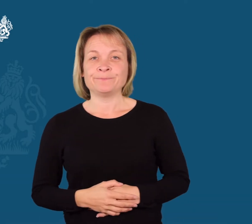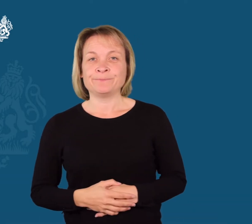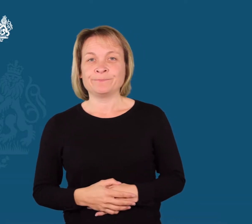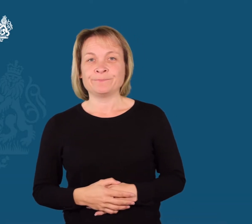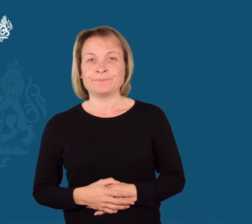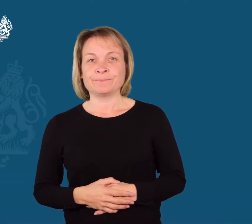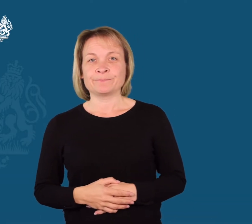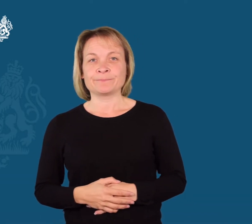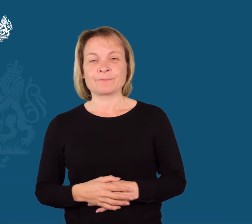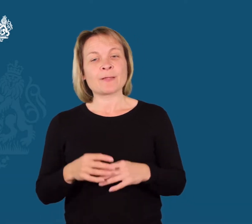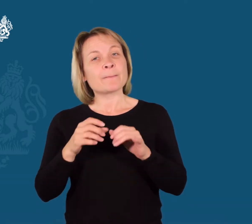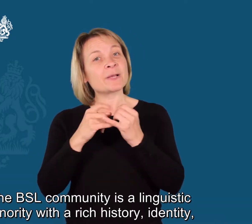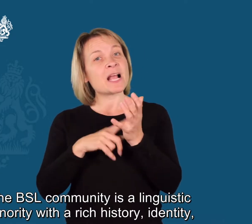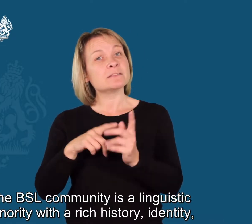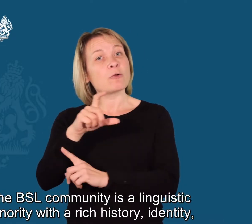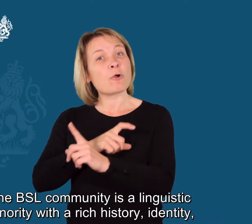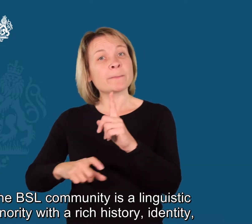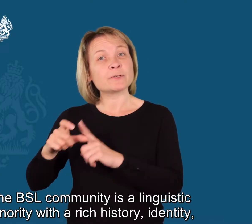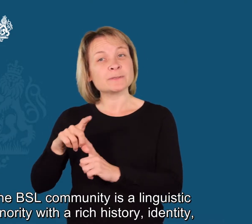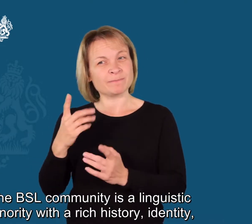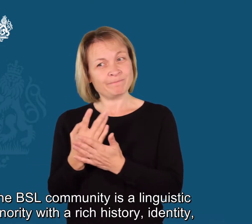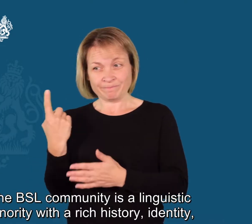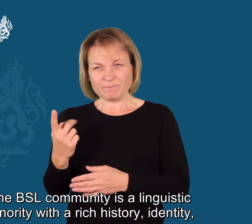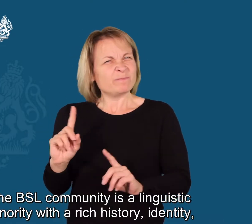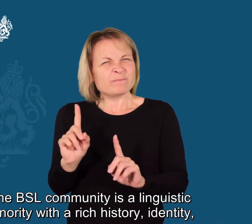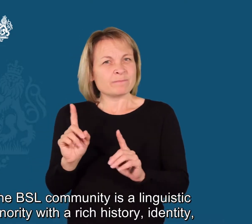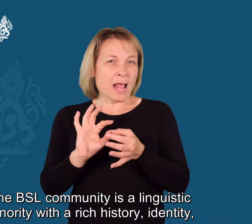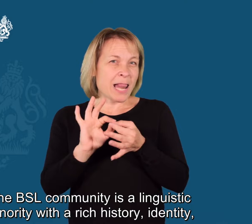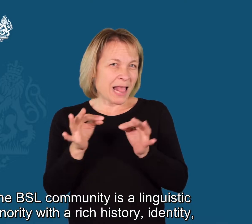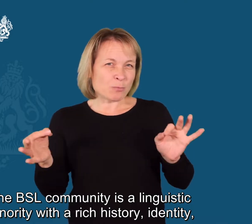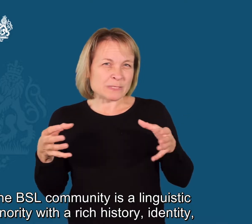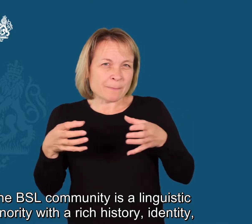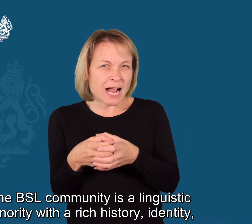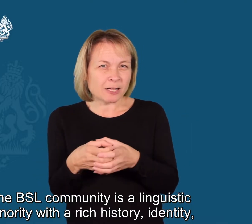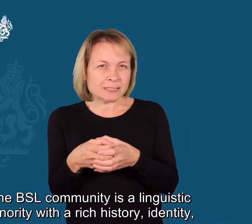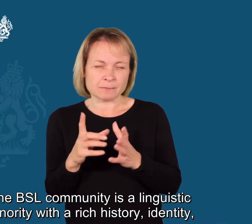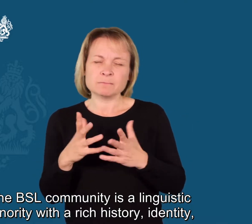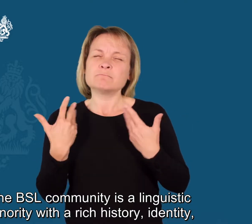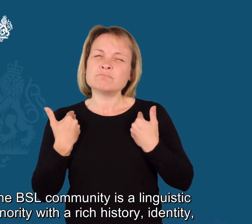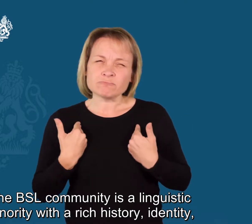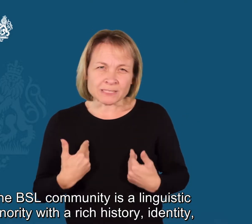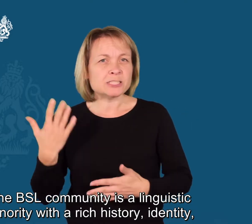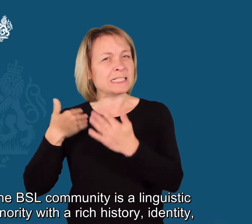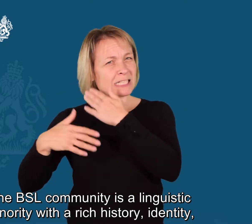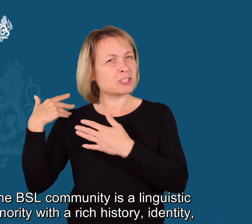The BSL community is a linguistic minority with a rich history, identity, language and culture.